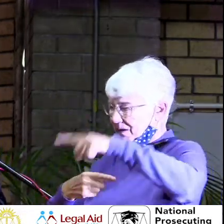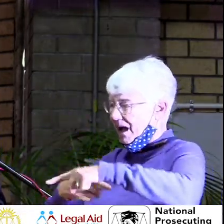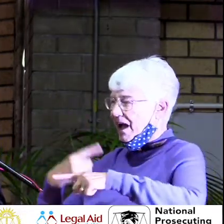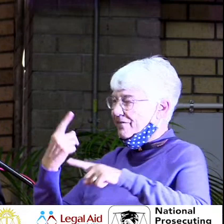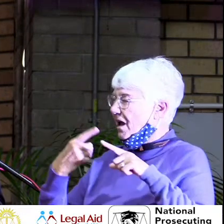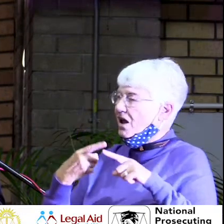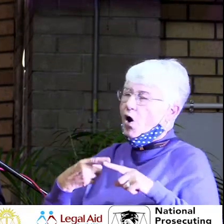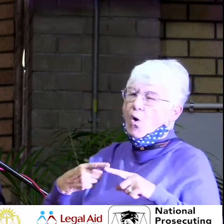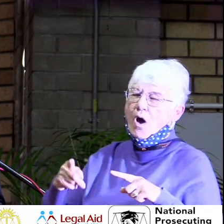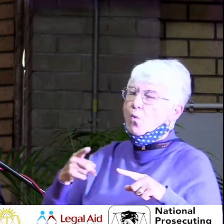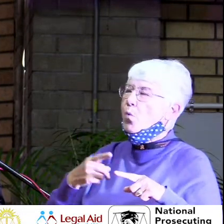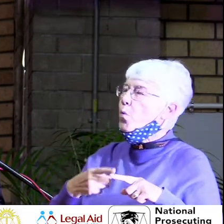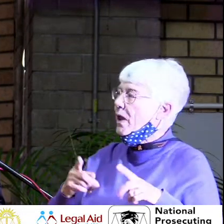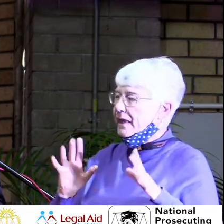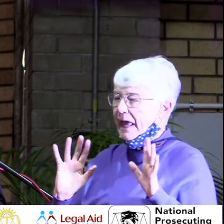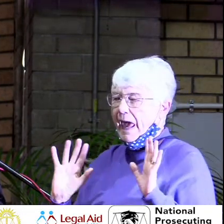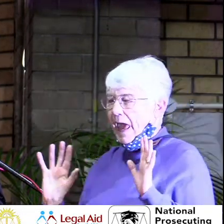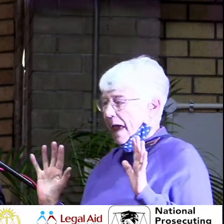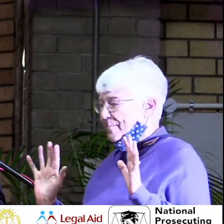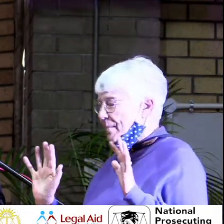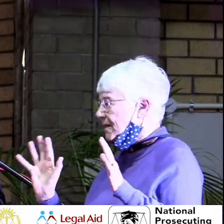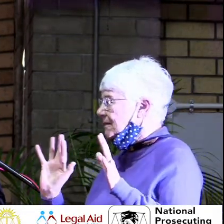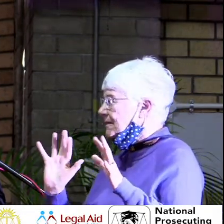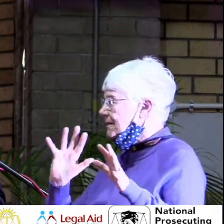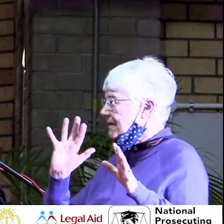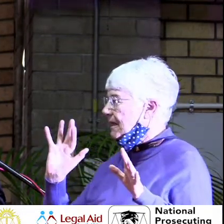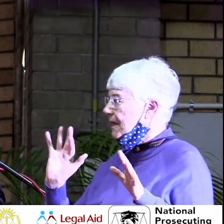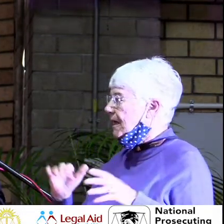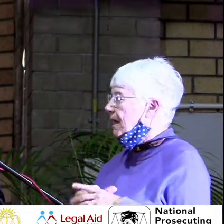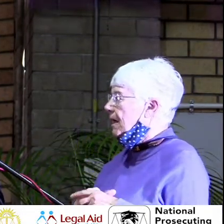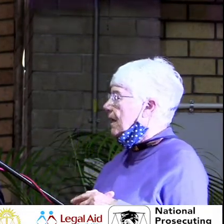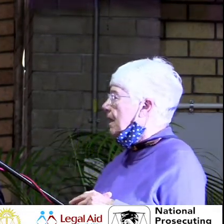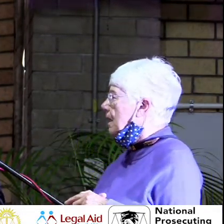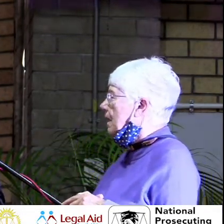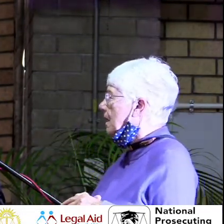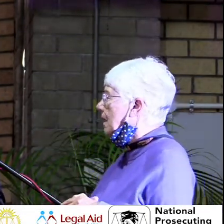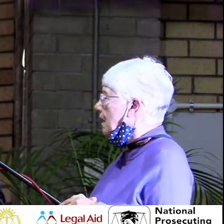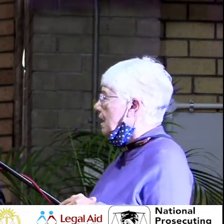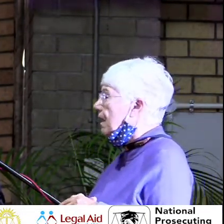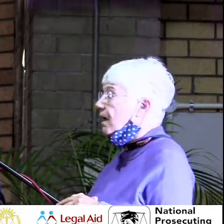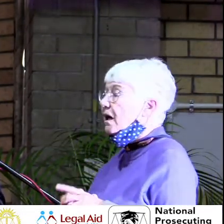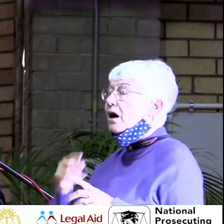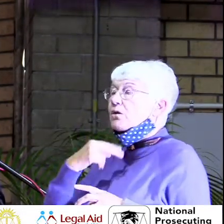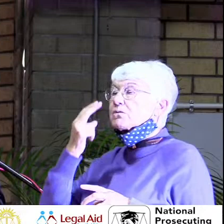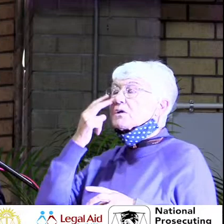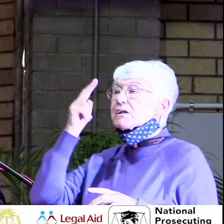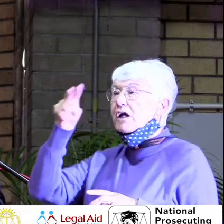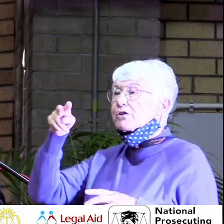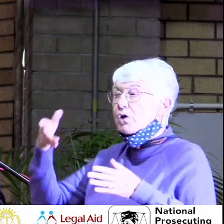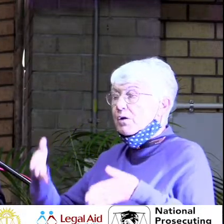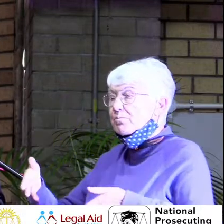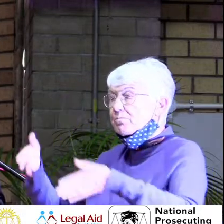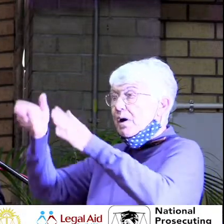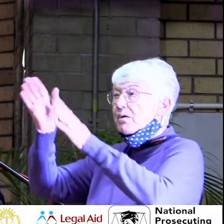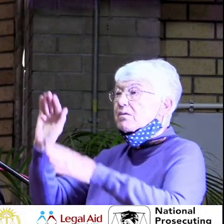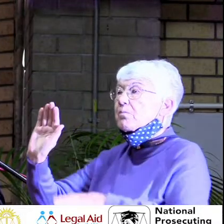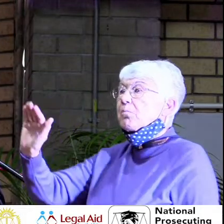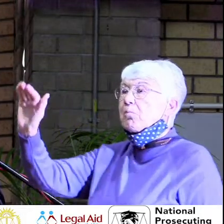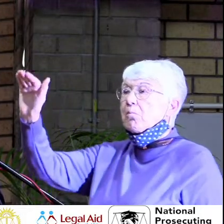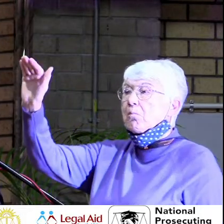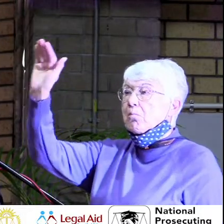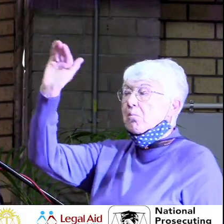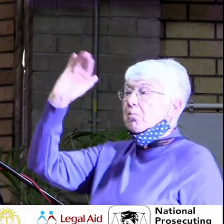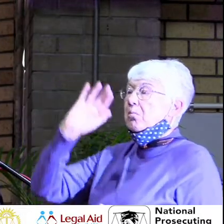But I know that is not possible. Now, as a part of a way forward on our part, as the DM has